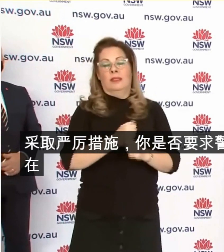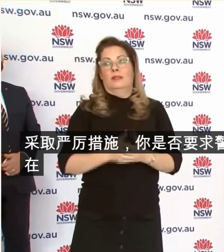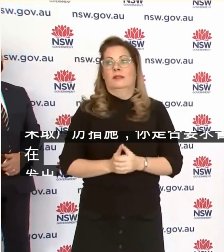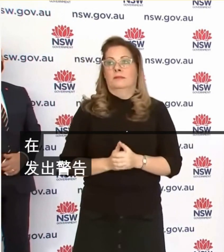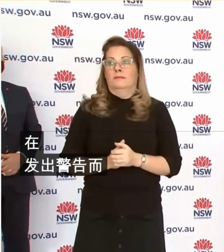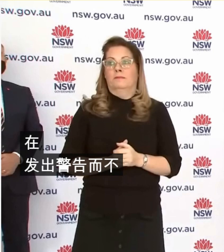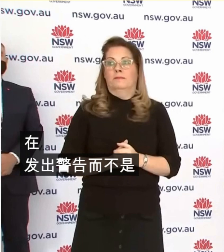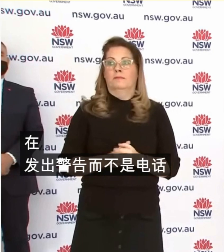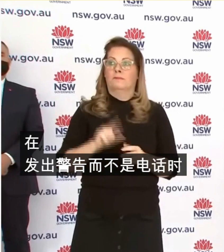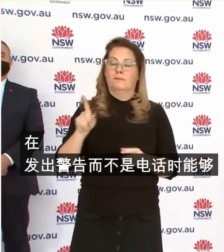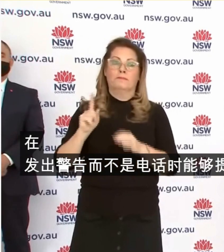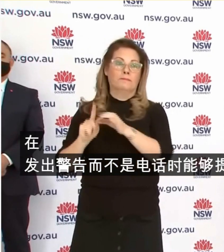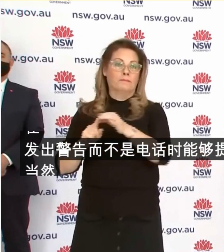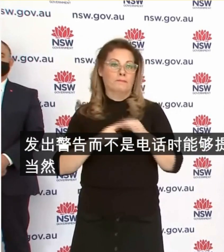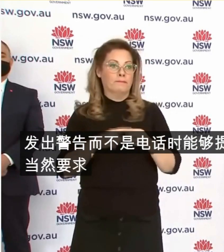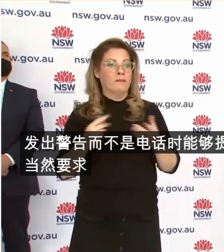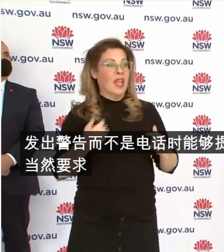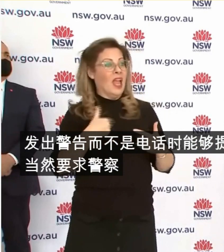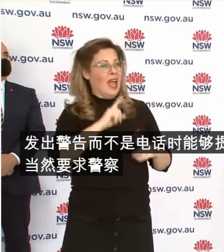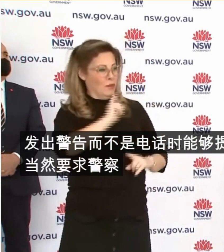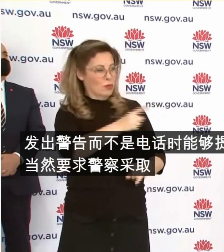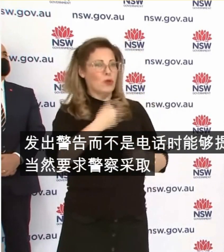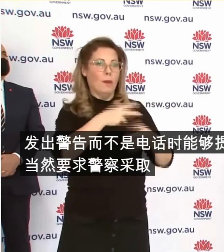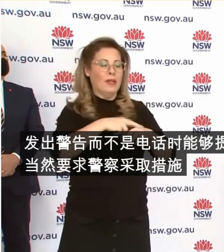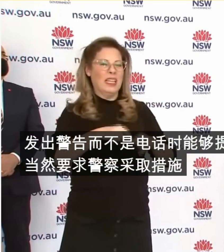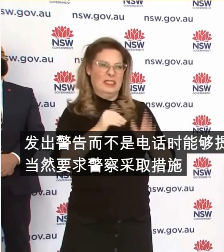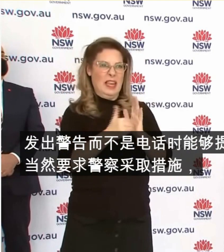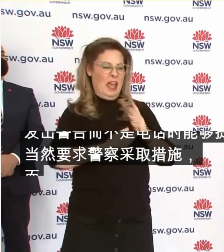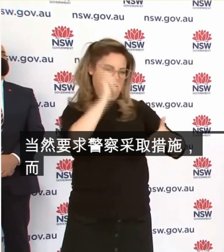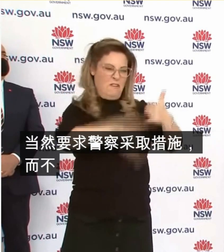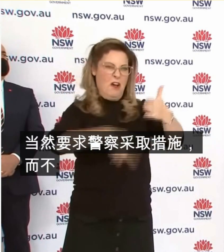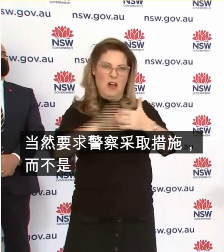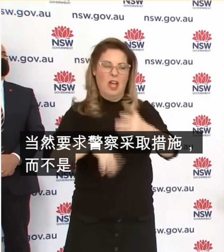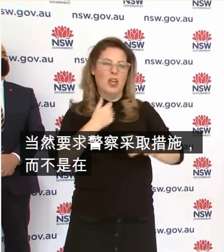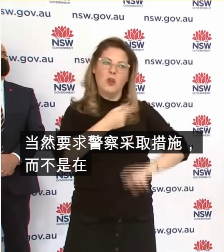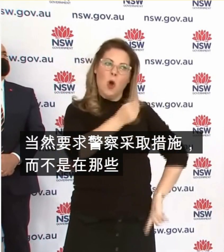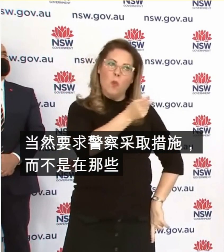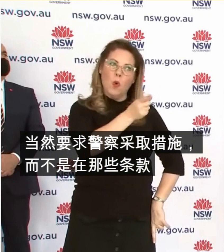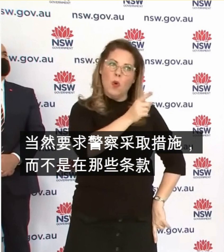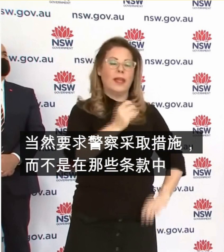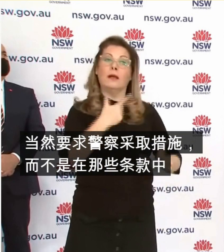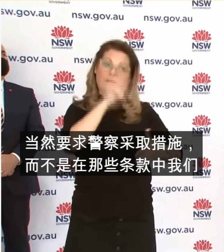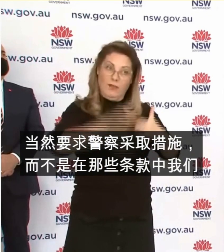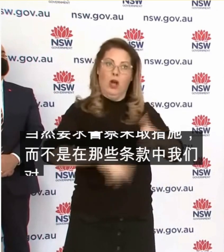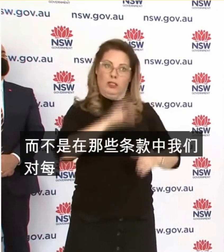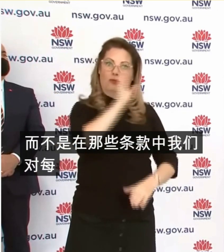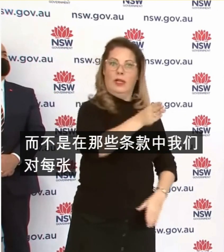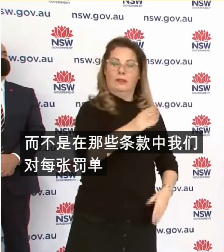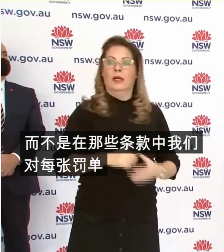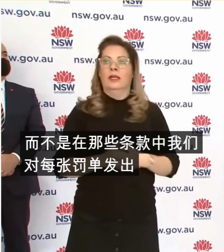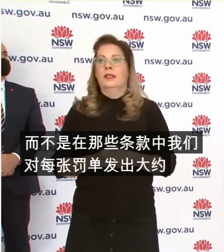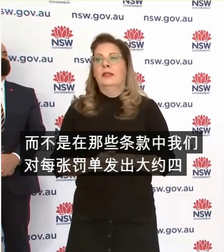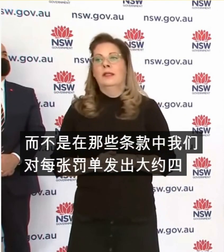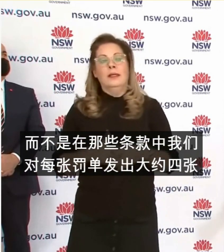provide an explanation when they give a warning instead of a fine? Certainly asked police officers to go hard, not in those terms. We